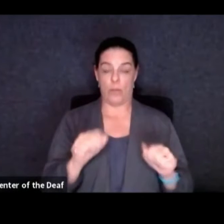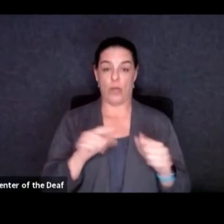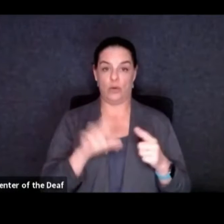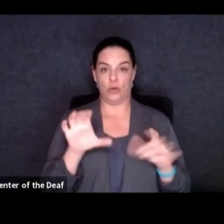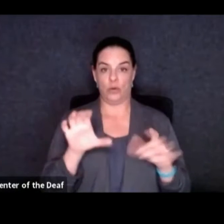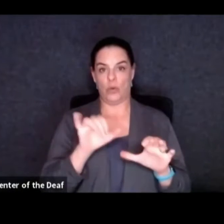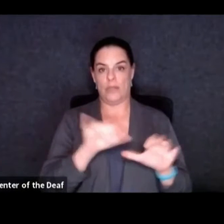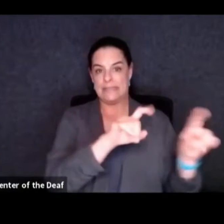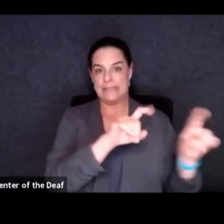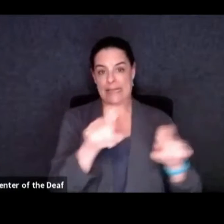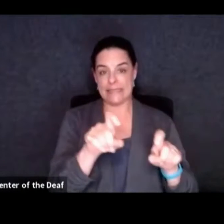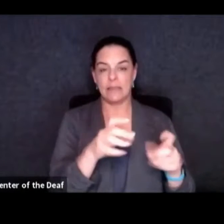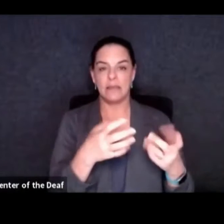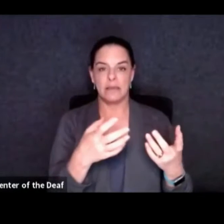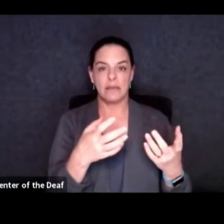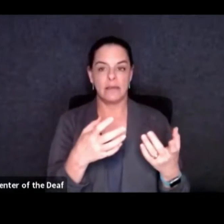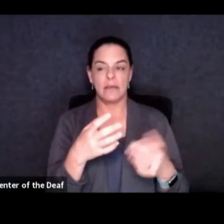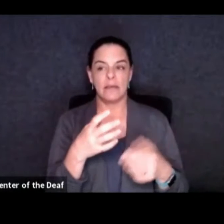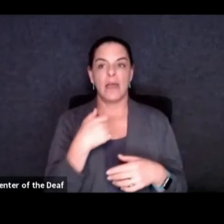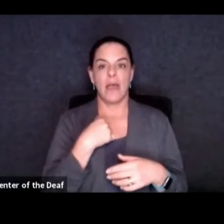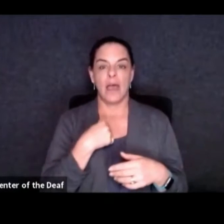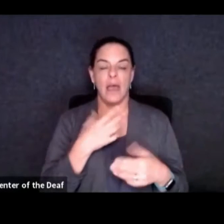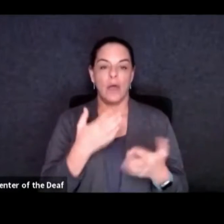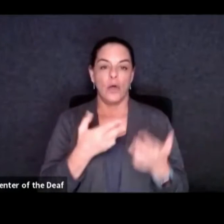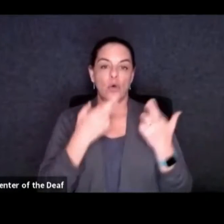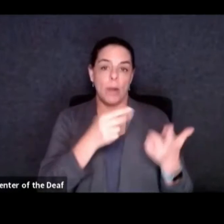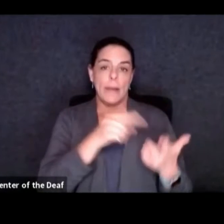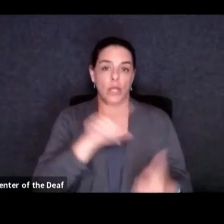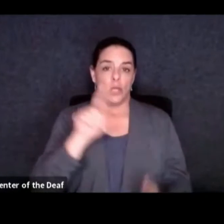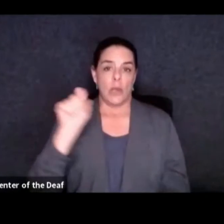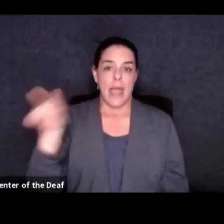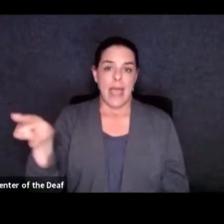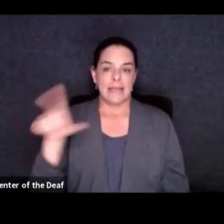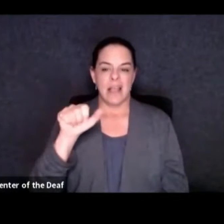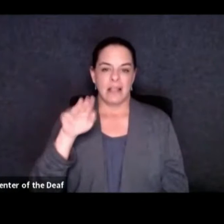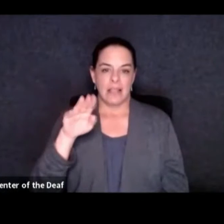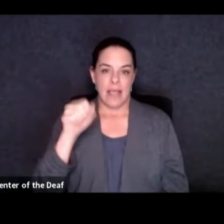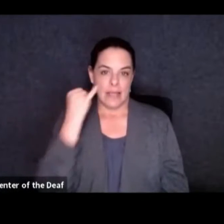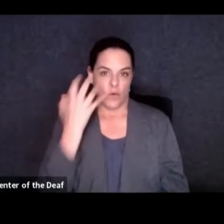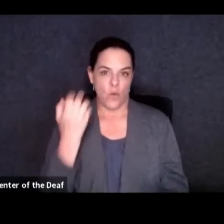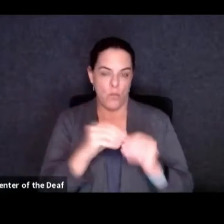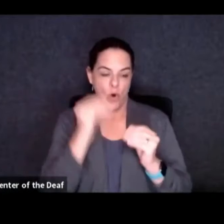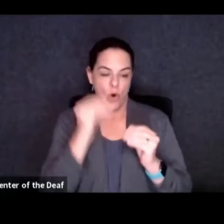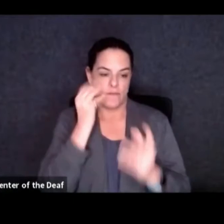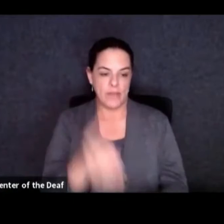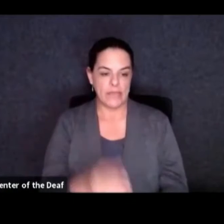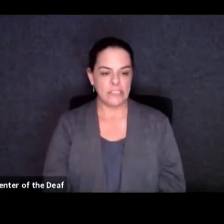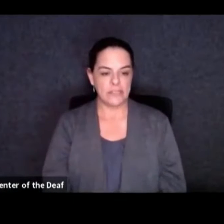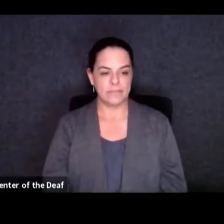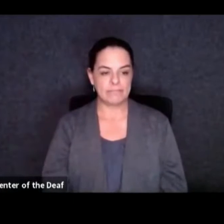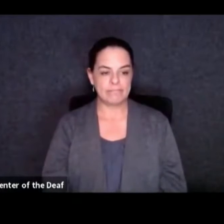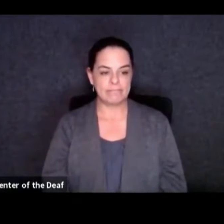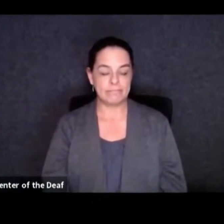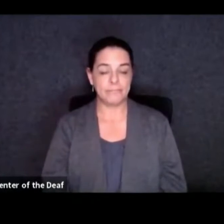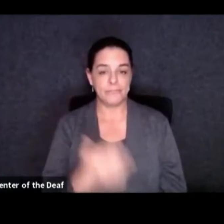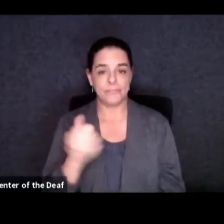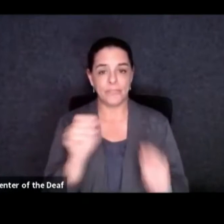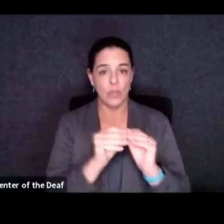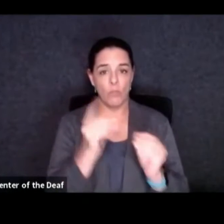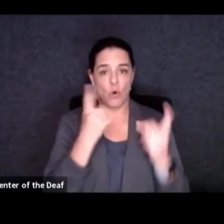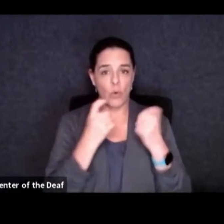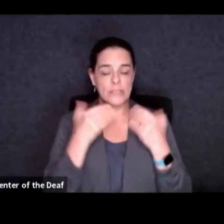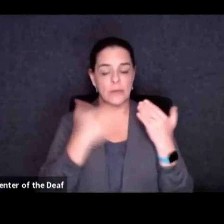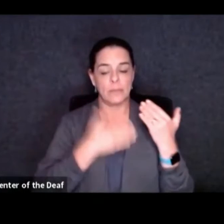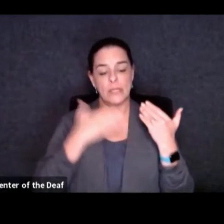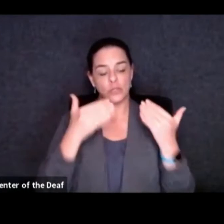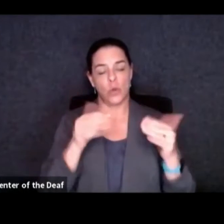in the community. It's actually that. So I would recommend that you ask the labs if you want more information on that. All right, any further questions, please go